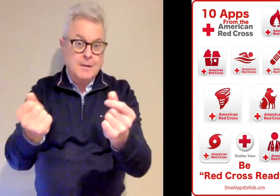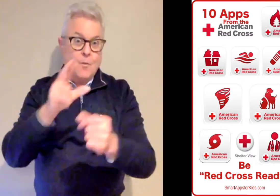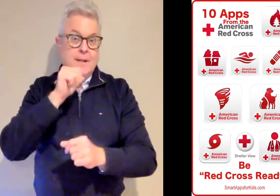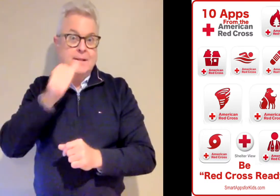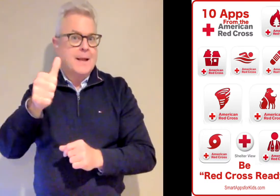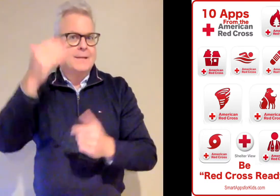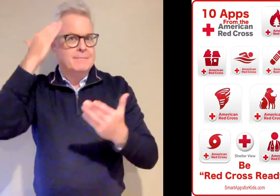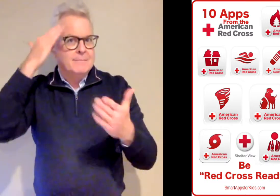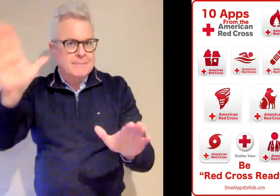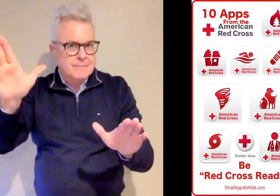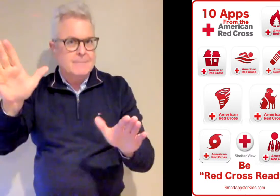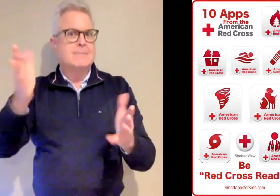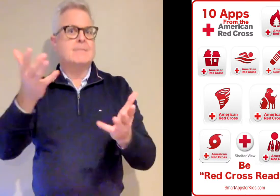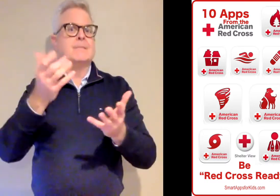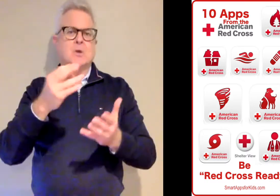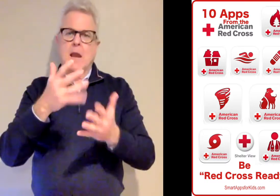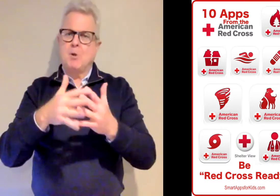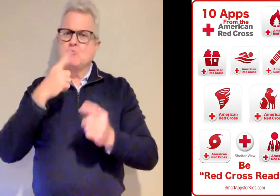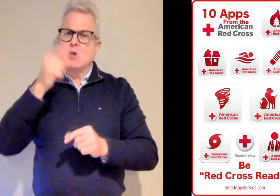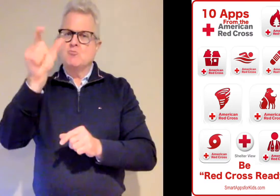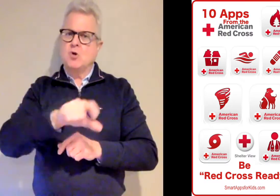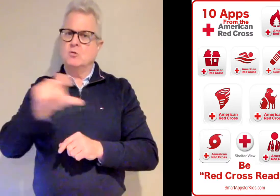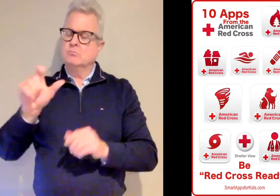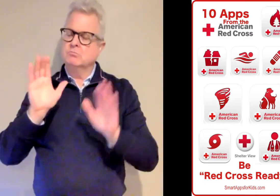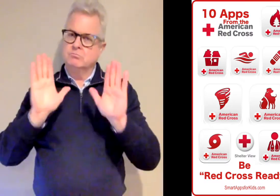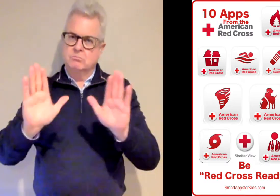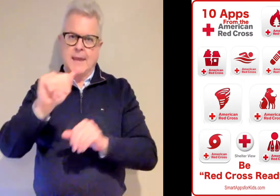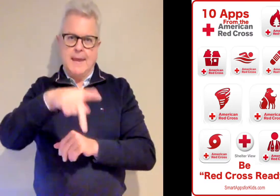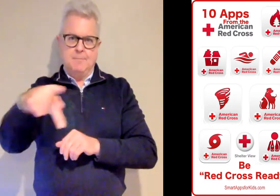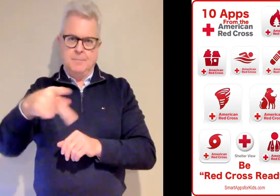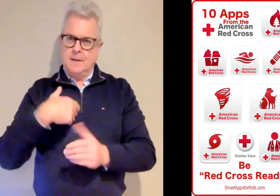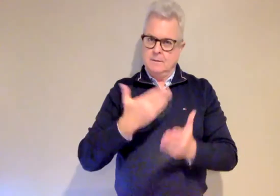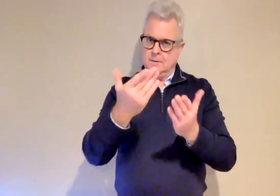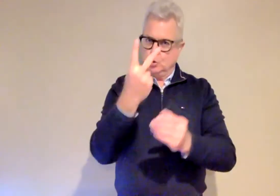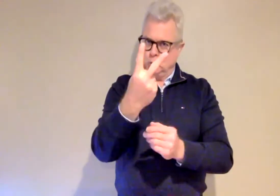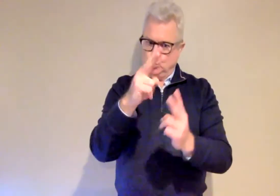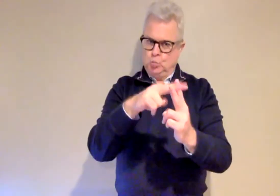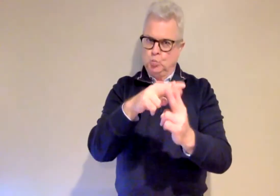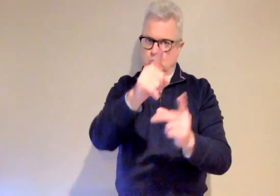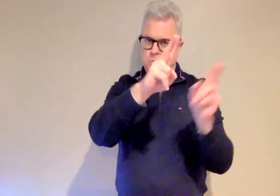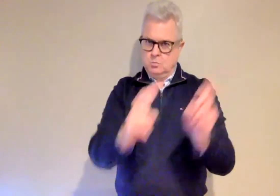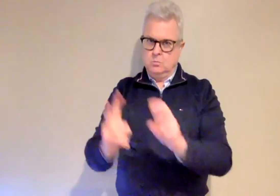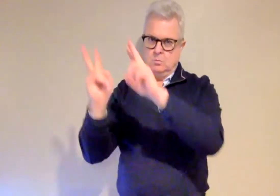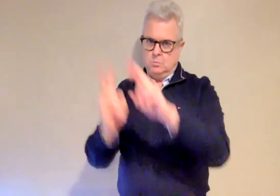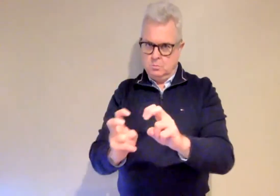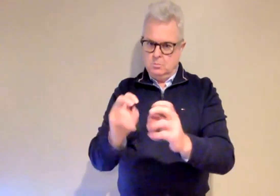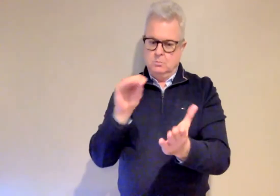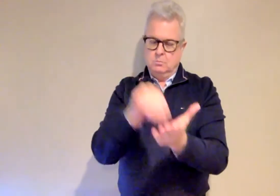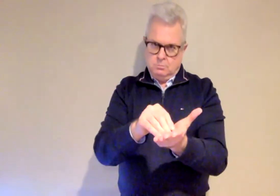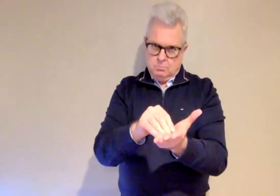individual until 911 comes to the rescue. So the American Red Cross is an amazing app. I really suggest that you download those two apps,